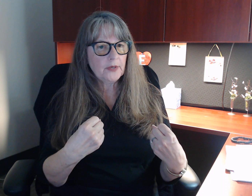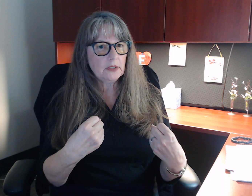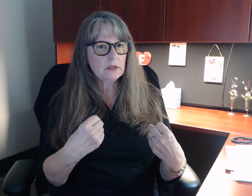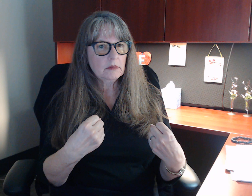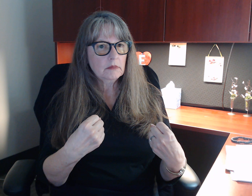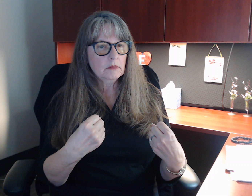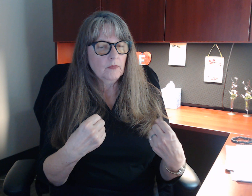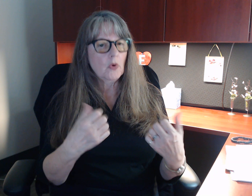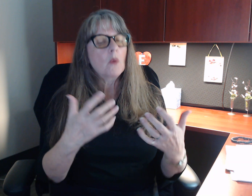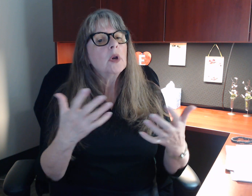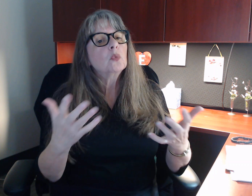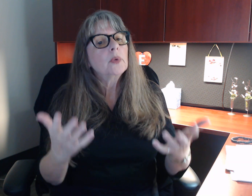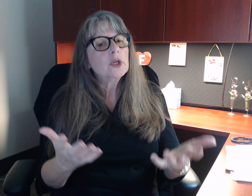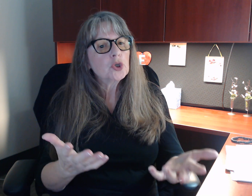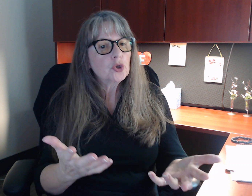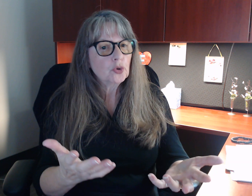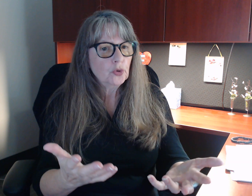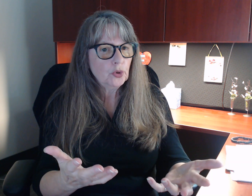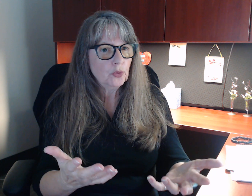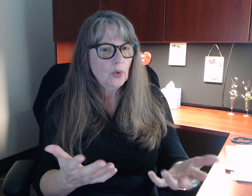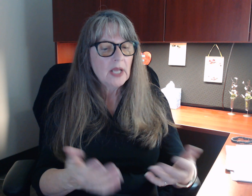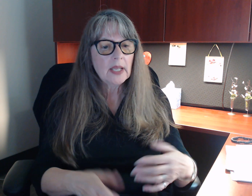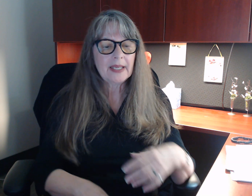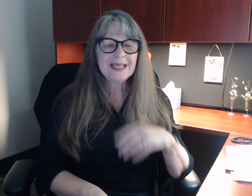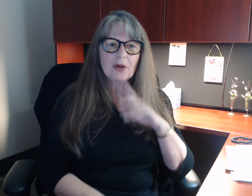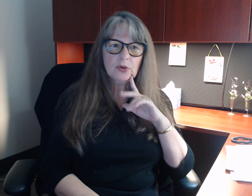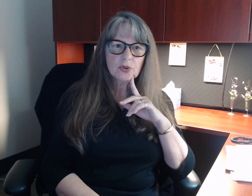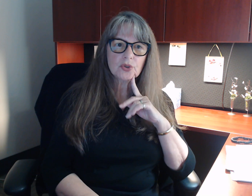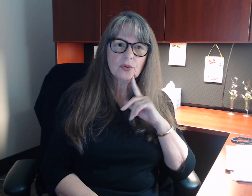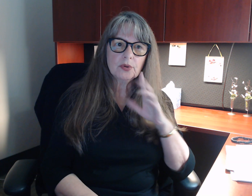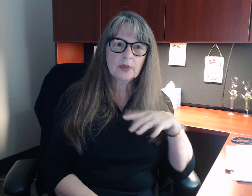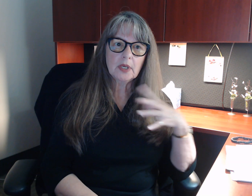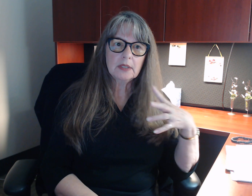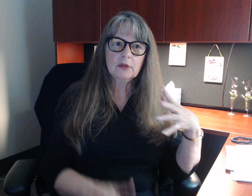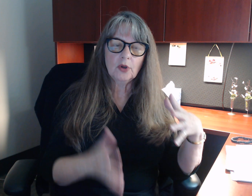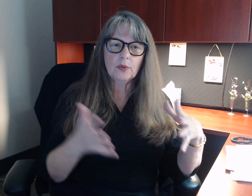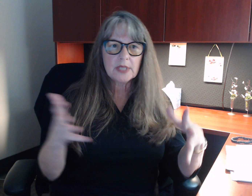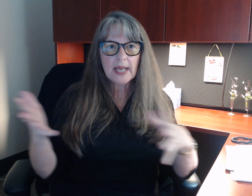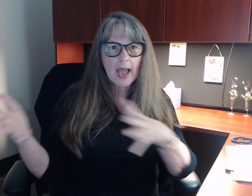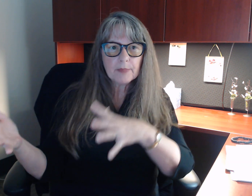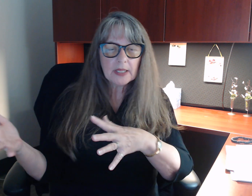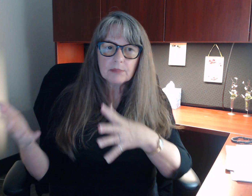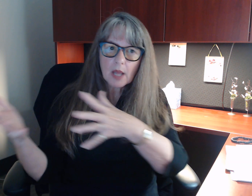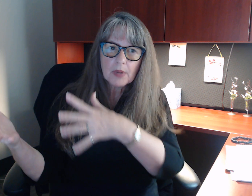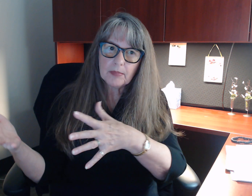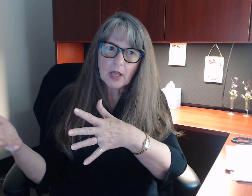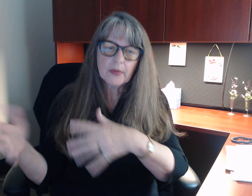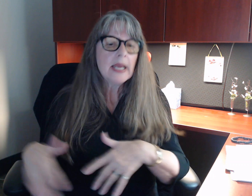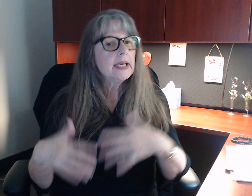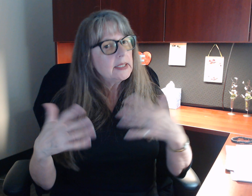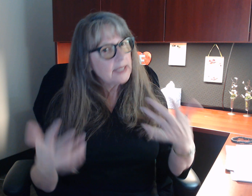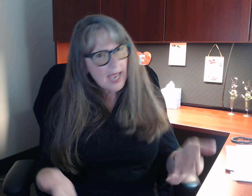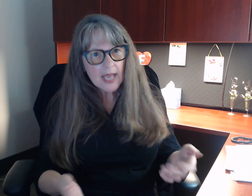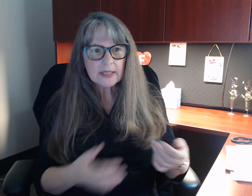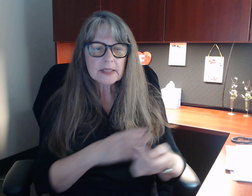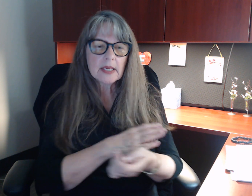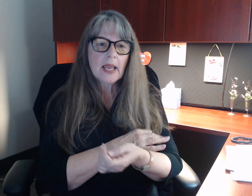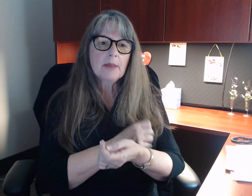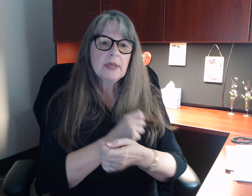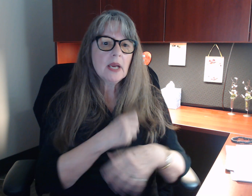confident. Or I want to reassure you. Like, are you sure that, is that happening? Blah, blah, blah. Yes,